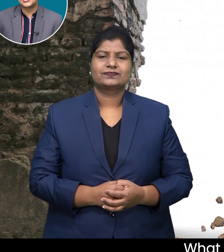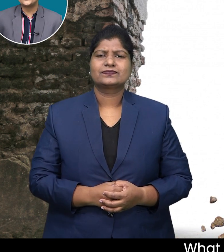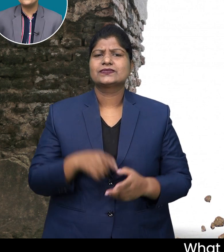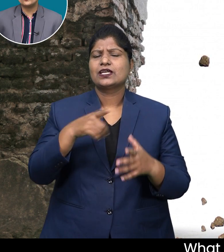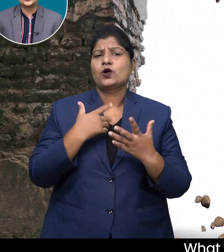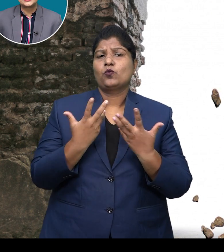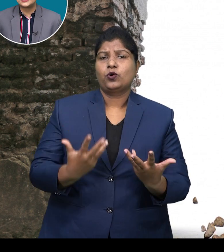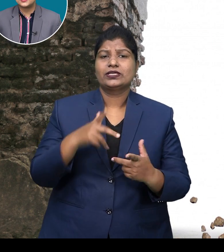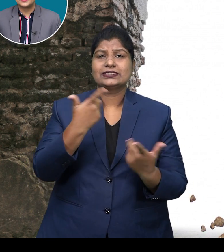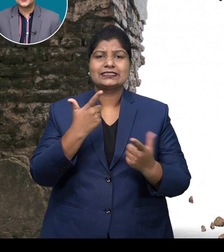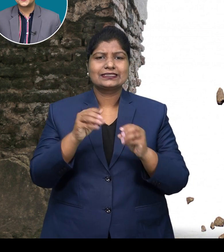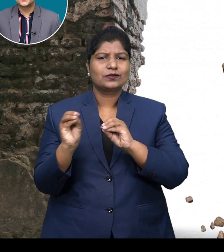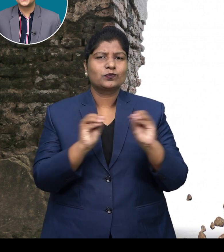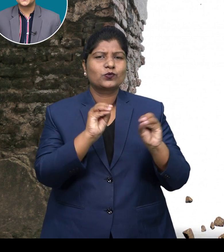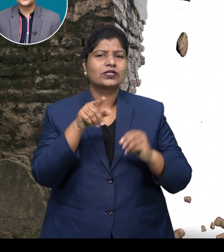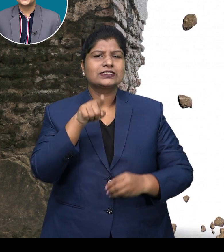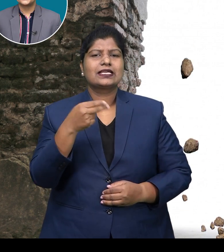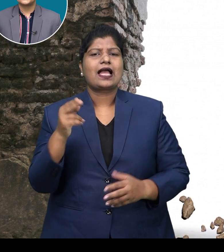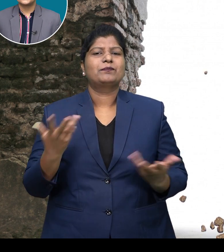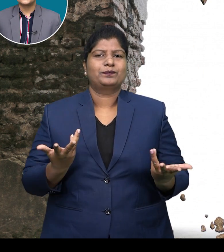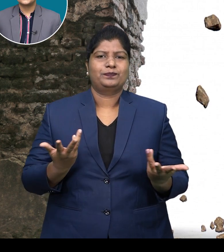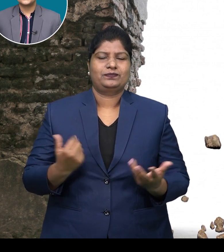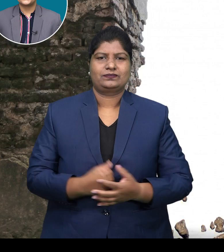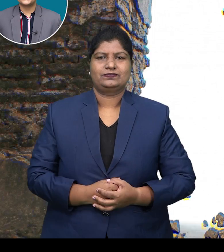What kind of motion is this?